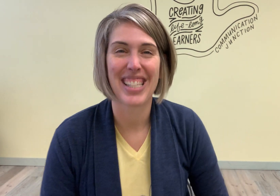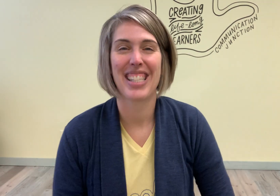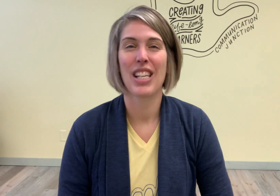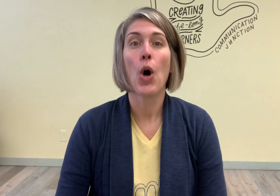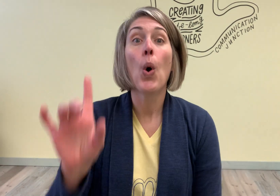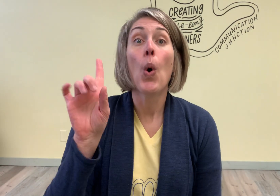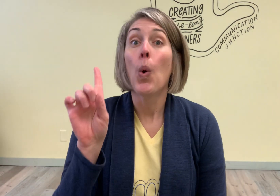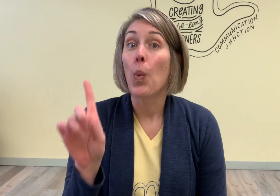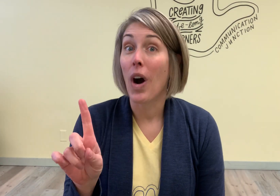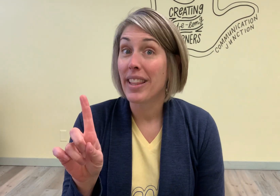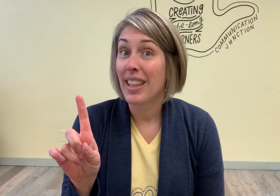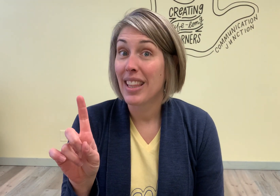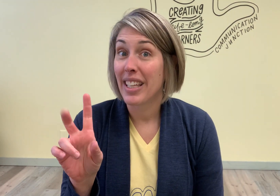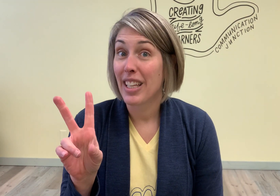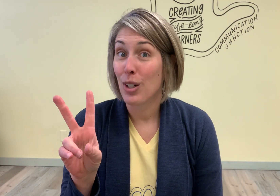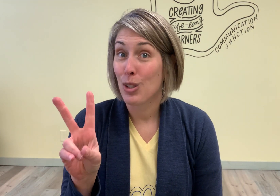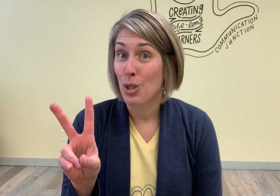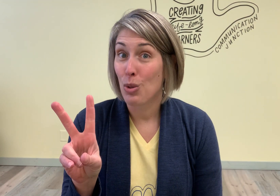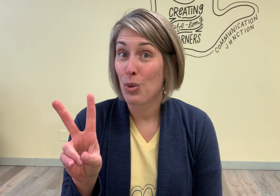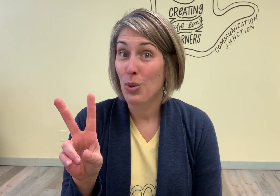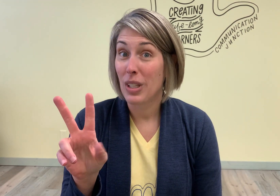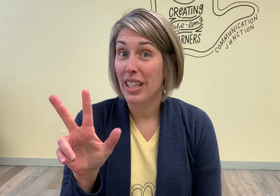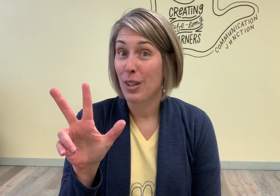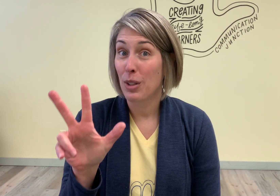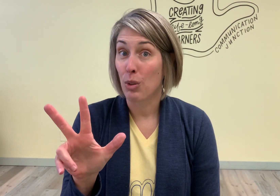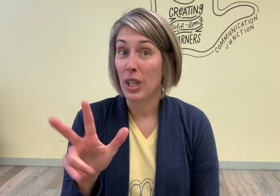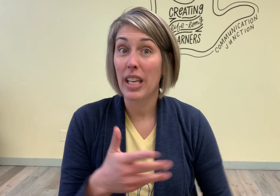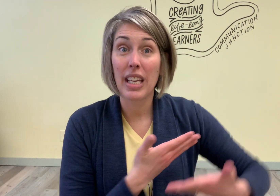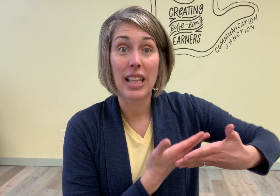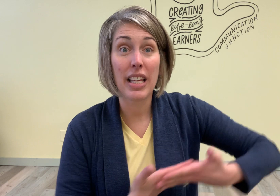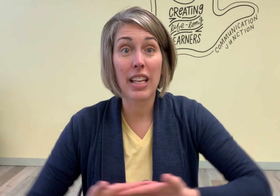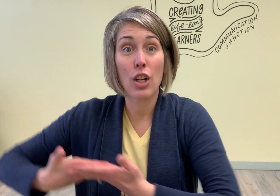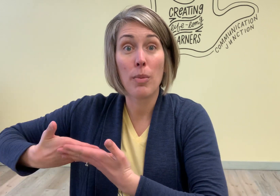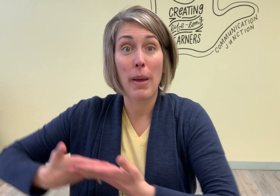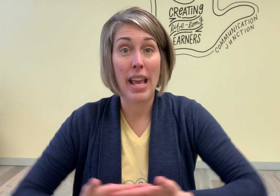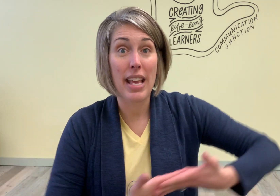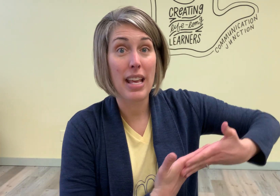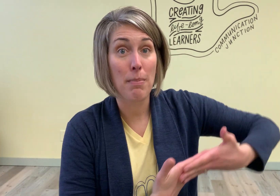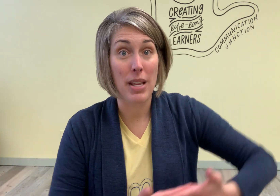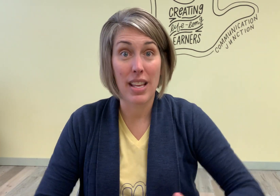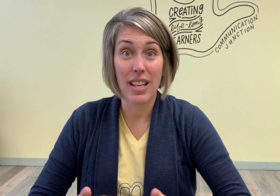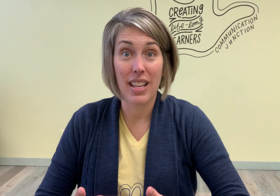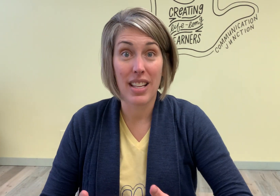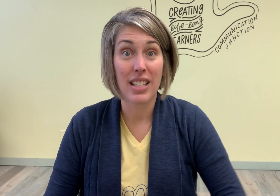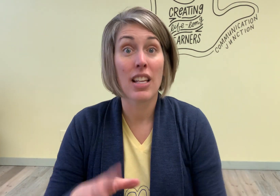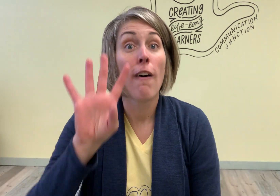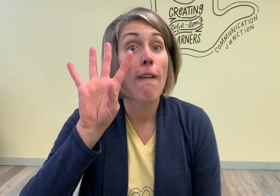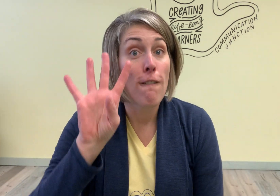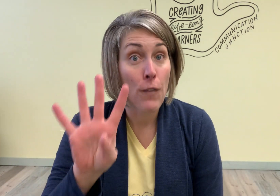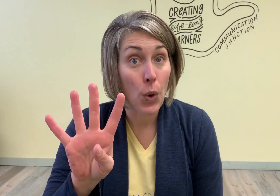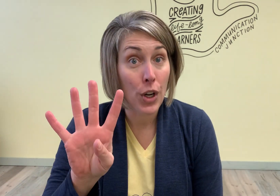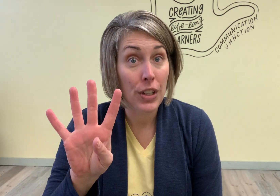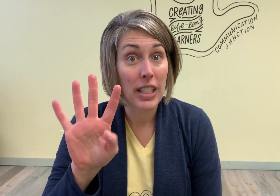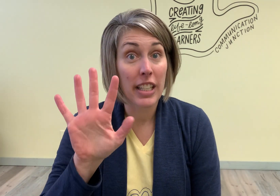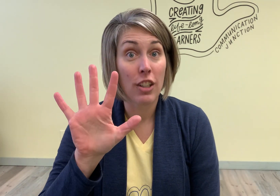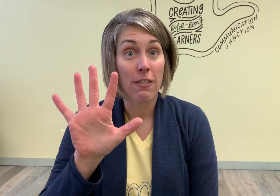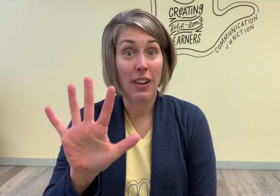this. 1 little, 2 little, 3 little babies. 4 little,